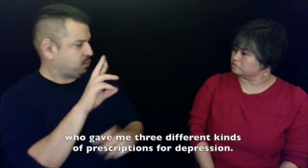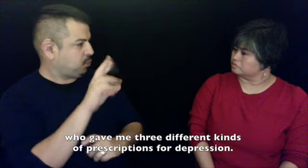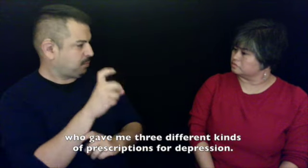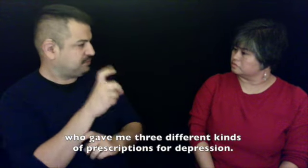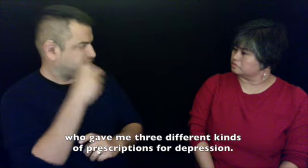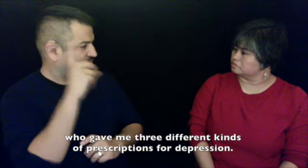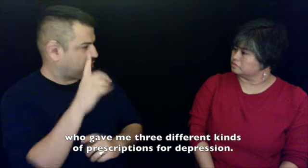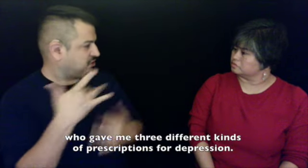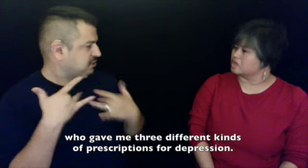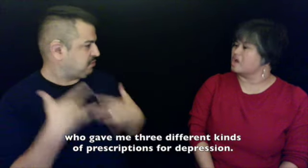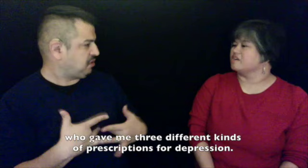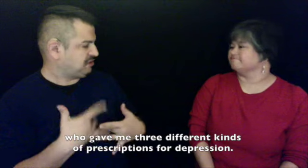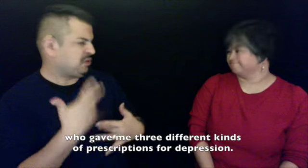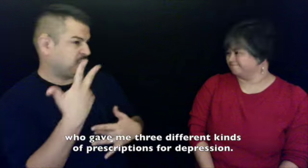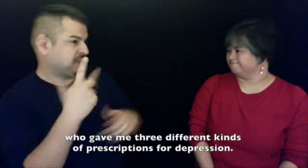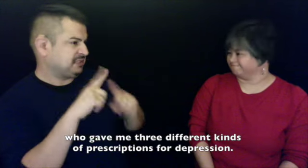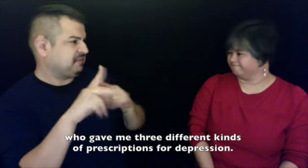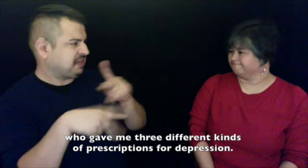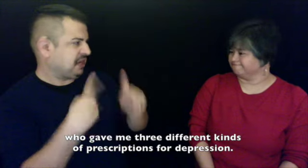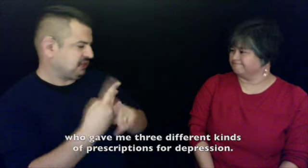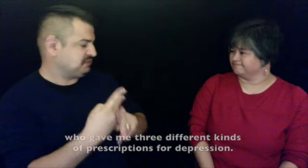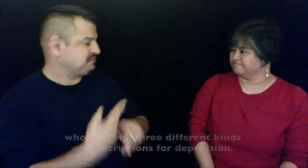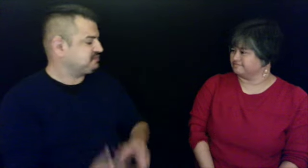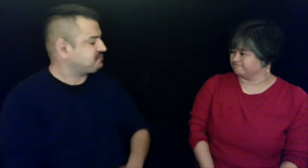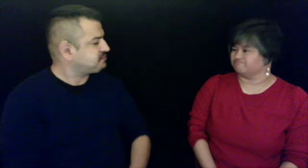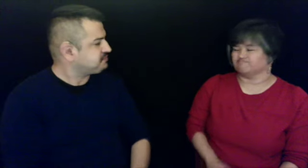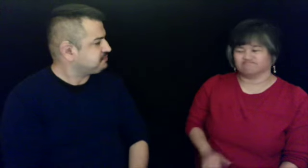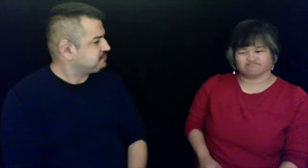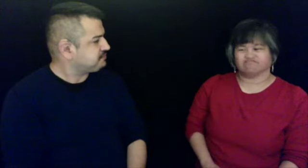who gave me 3 different types of prescriptions for my depression.